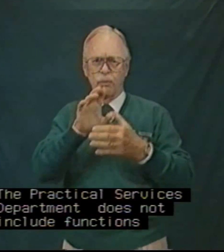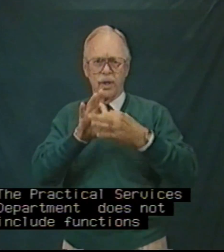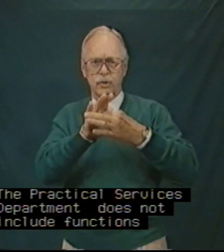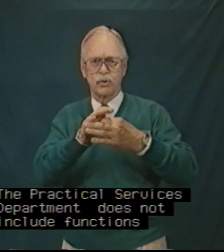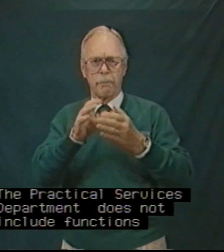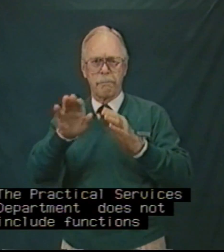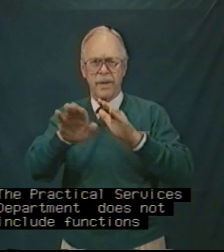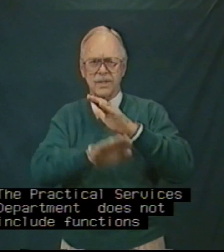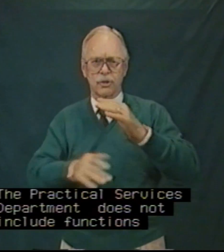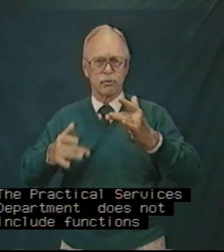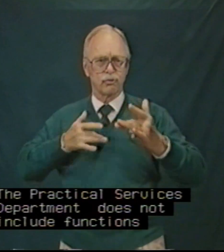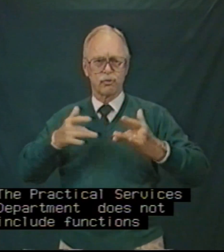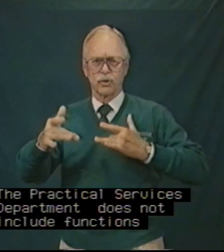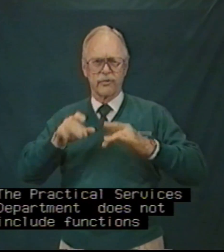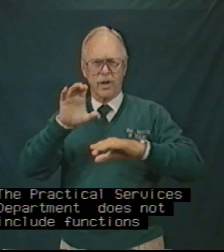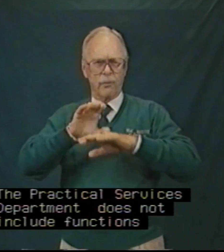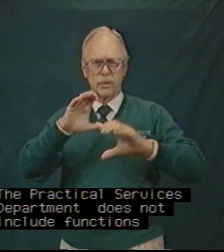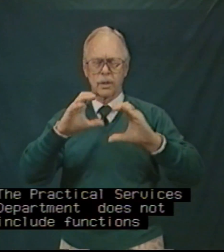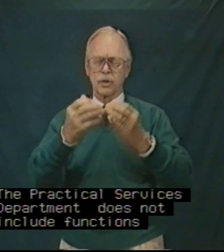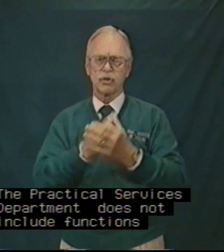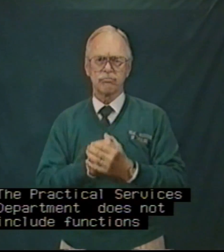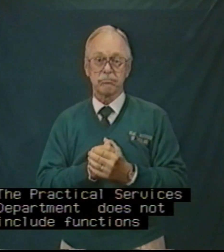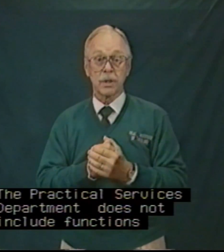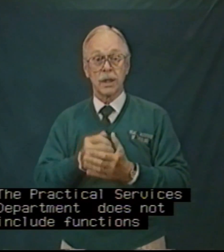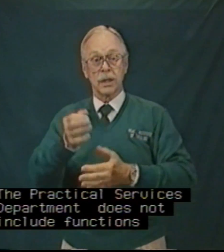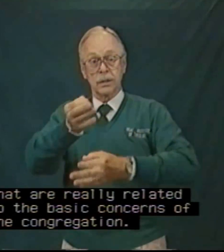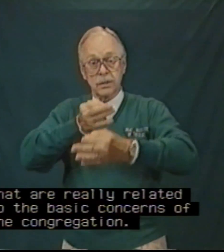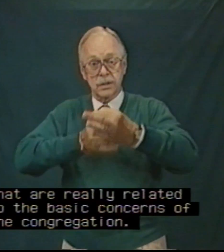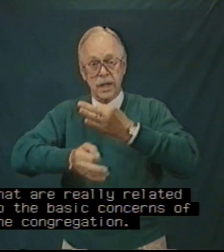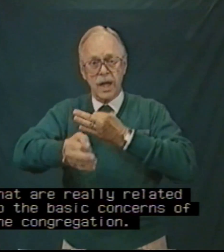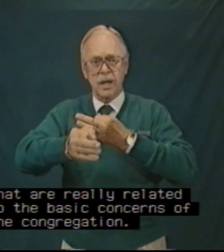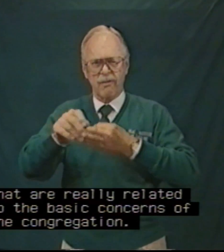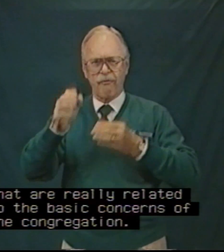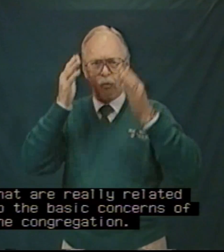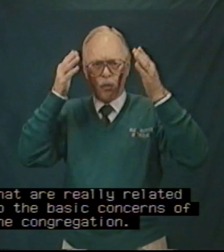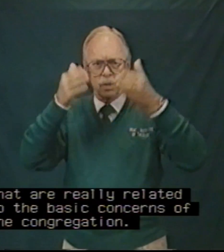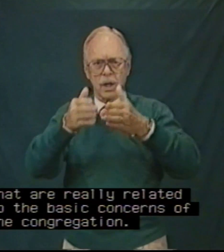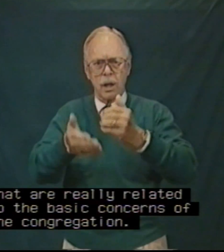Instead, it focuses on helping the other departments do the work of the church.